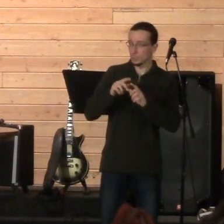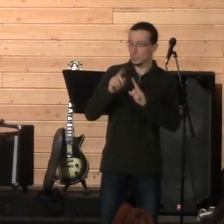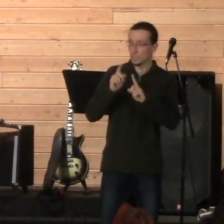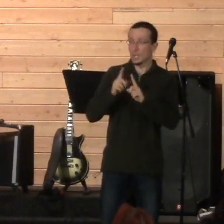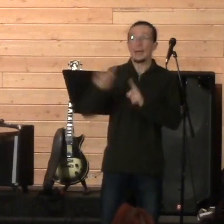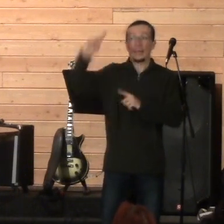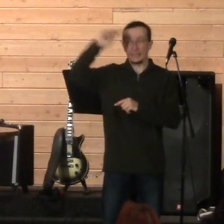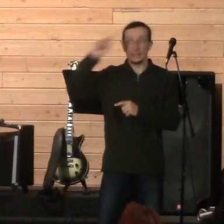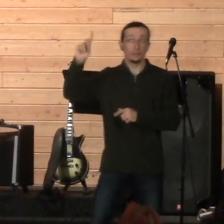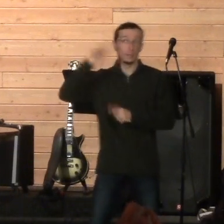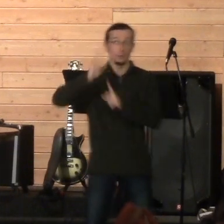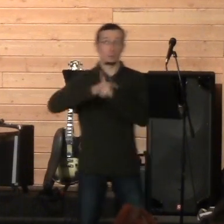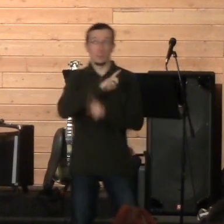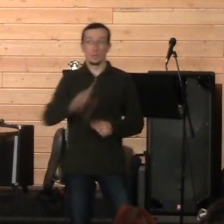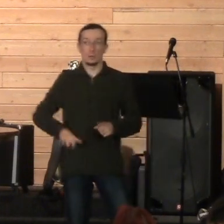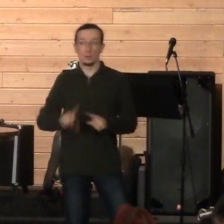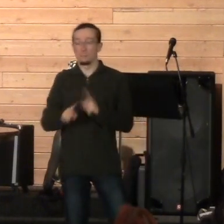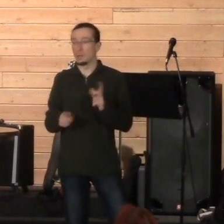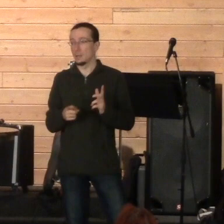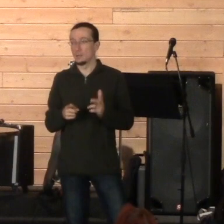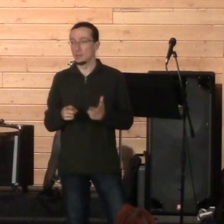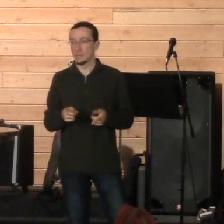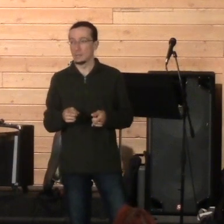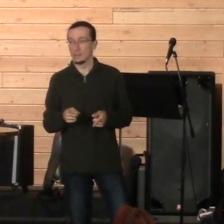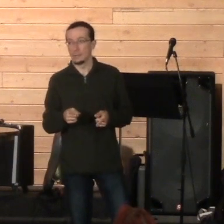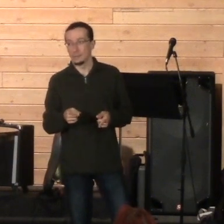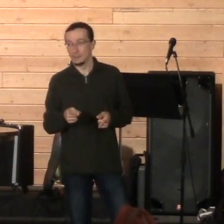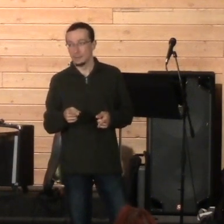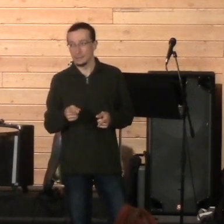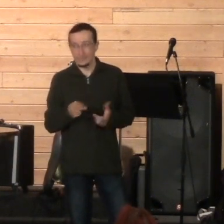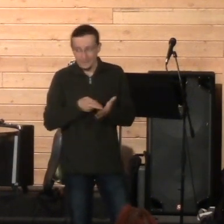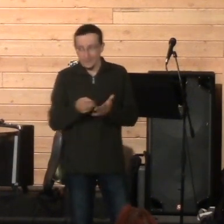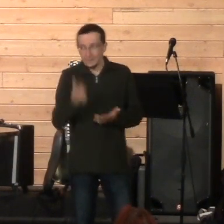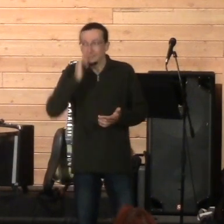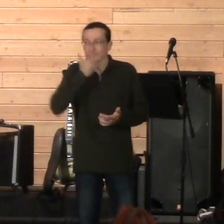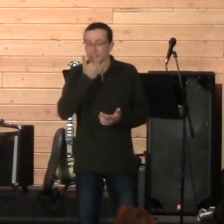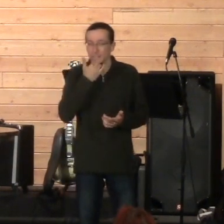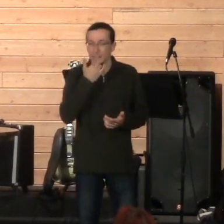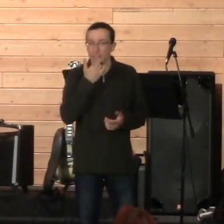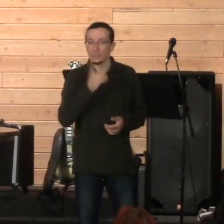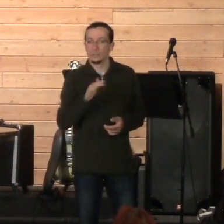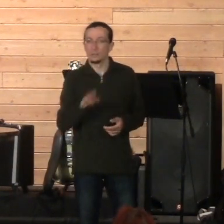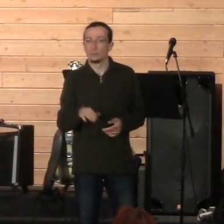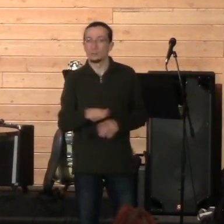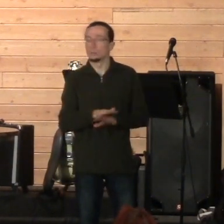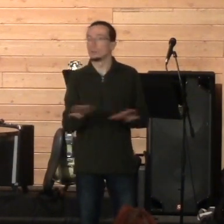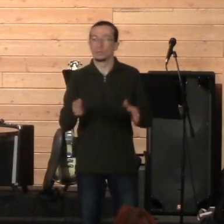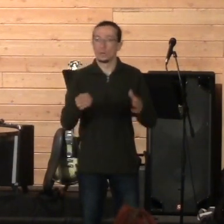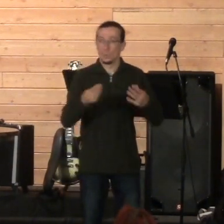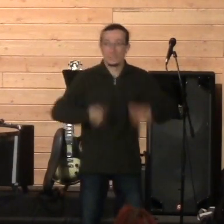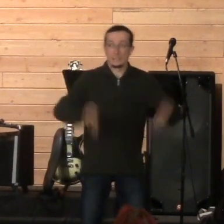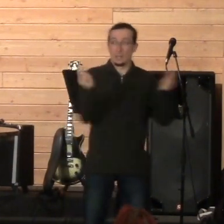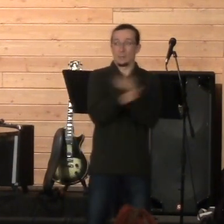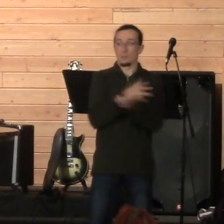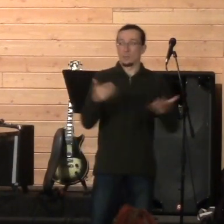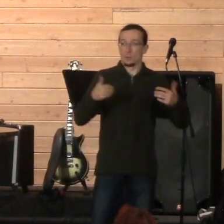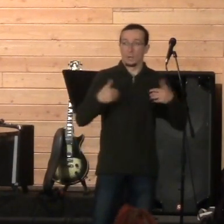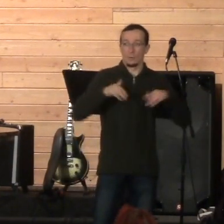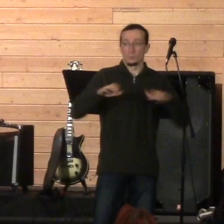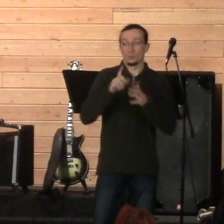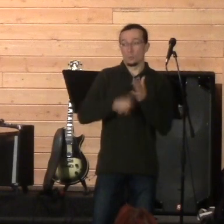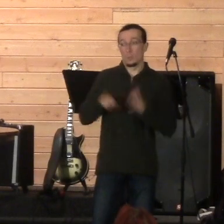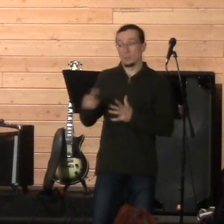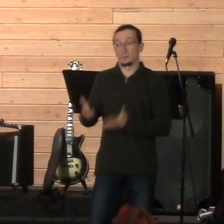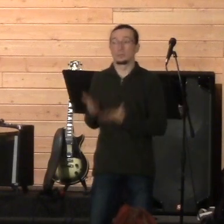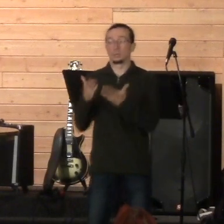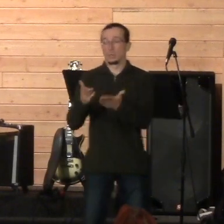ball, and it's just an honest mistake. Don't sell all your possessions and, you know, do whatever it is that they are suggesting that is from the